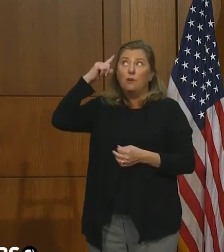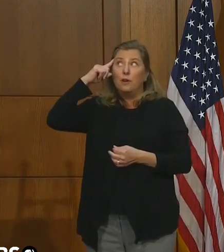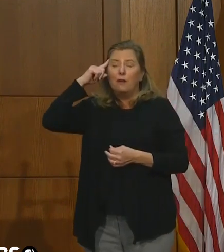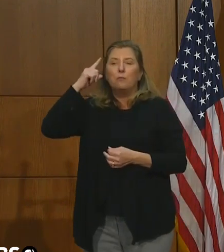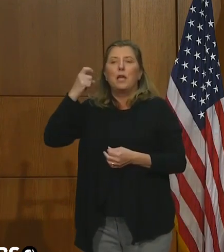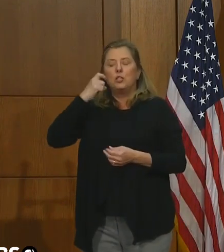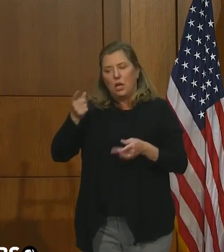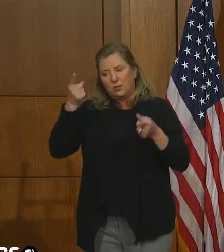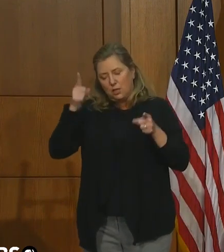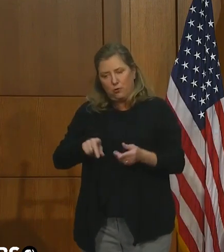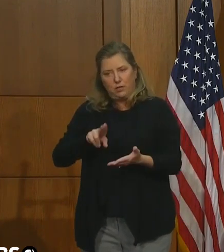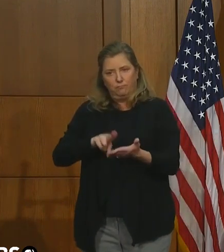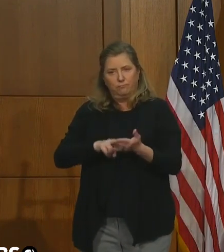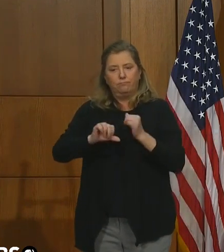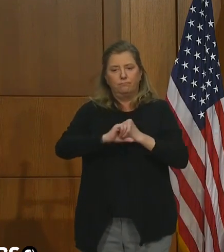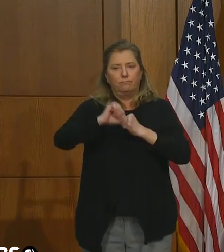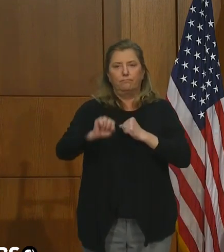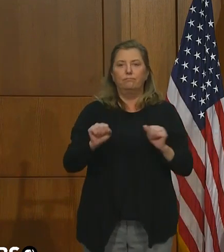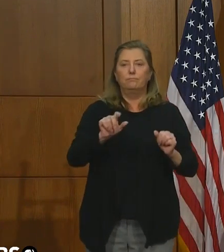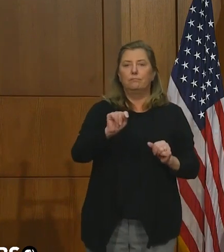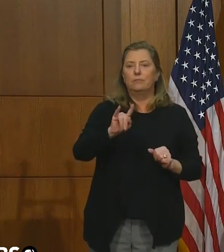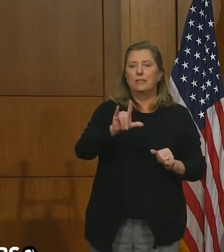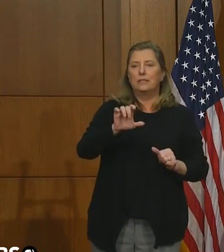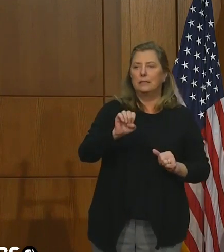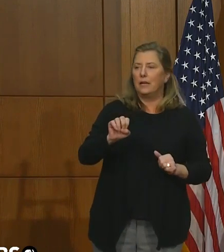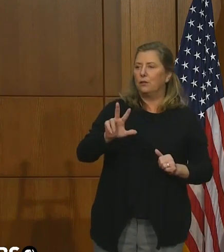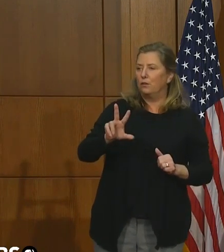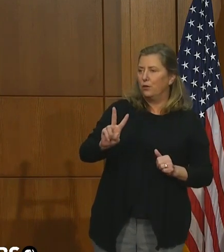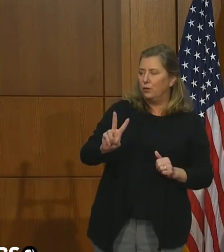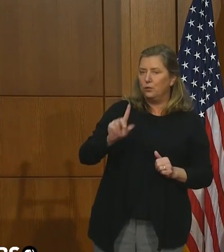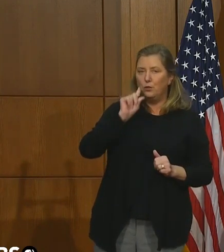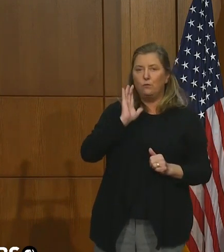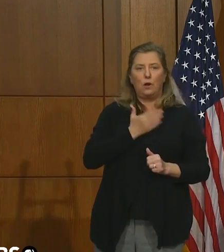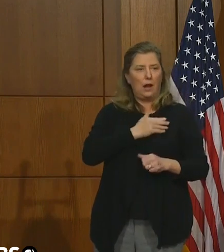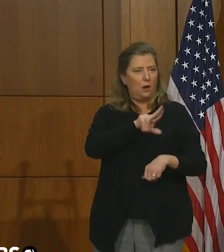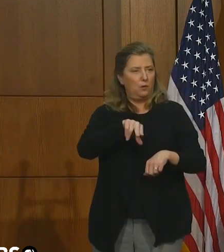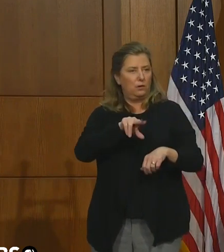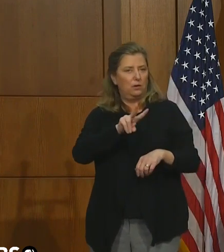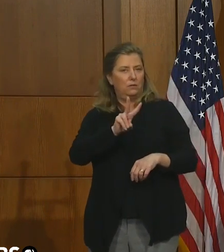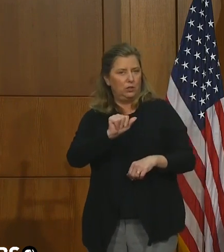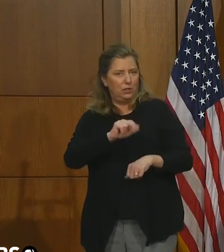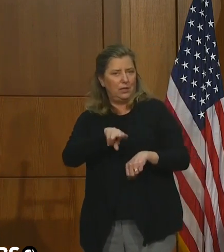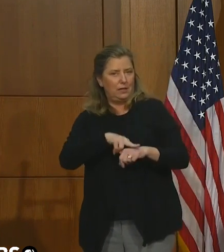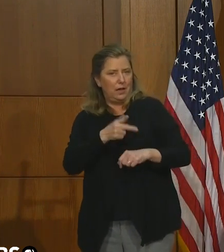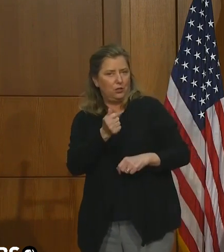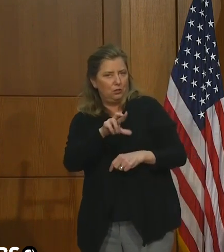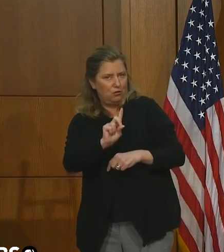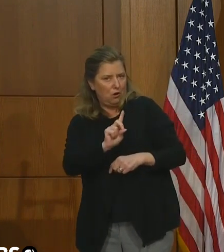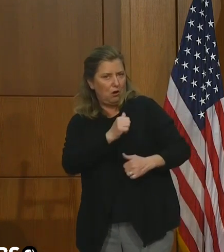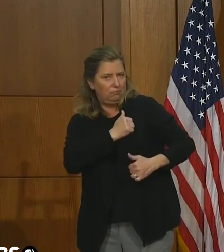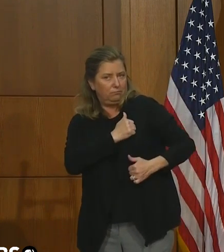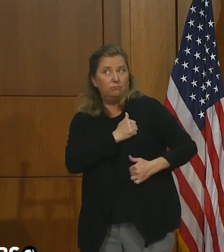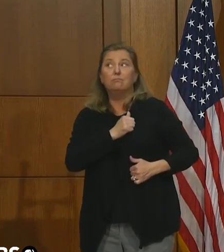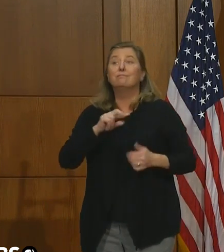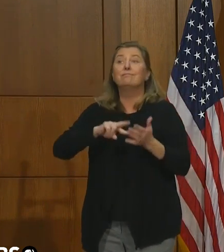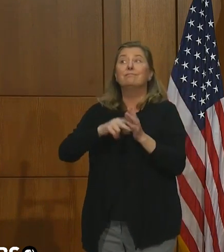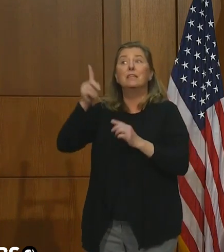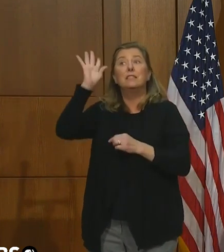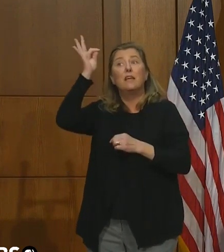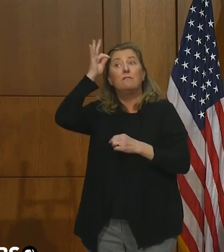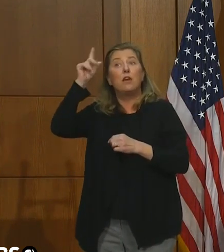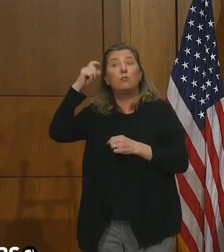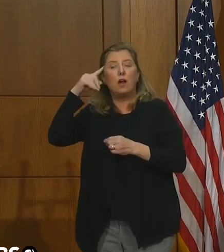Title 32 status for our Virginia National Guard. That means the federal government will continue to help pay for the work